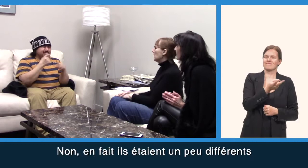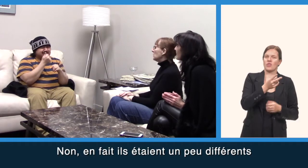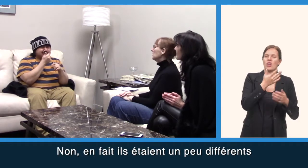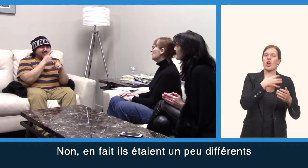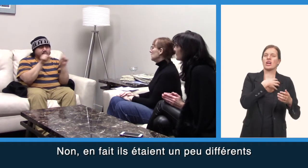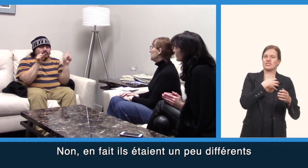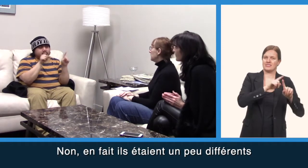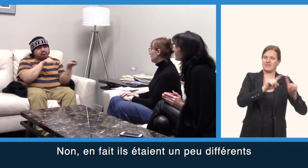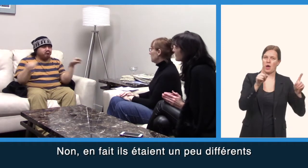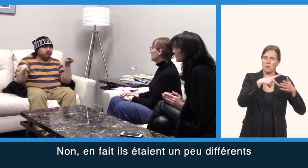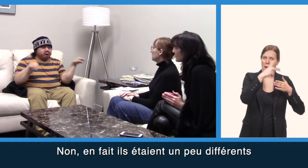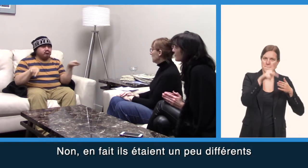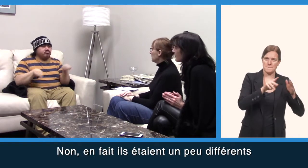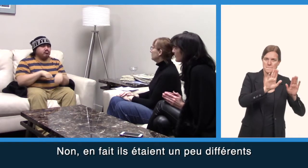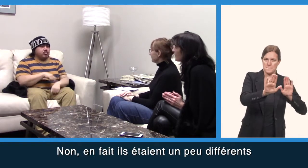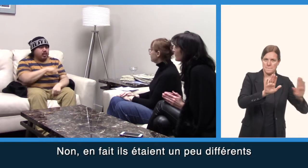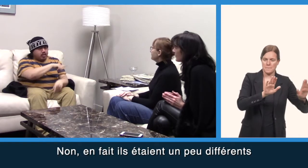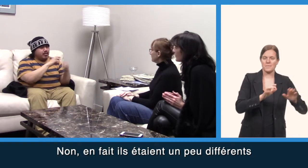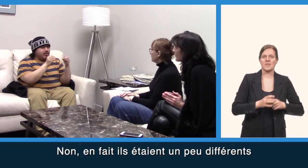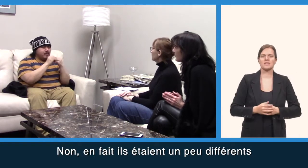Well, no, actually they're a little bit different.